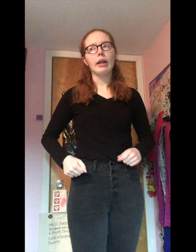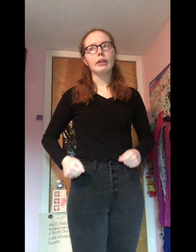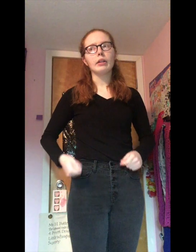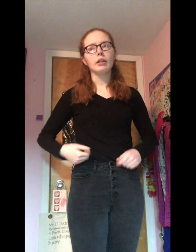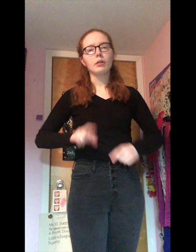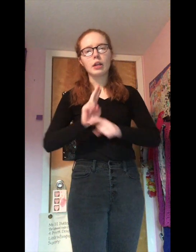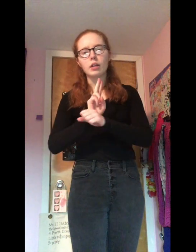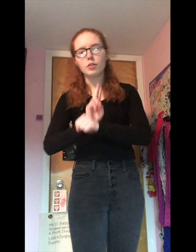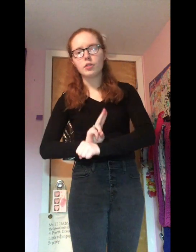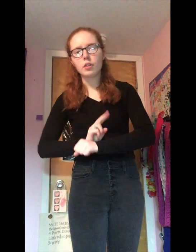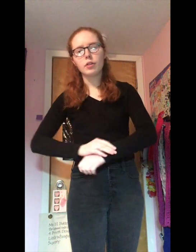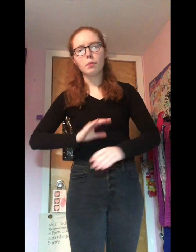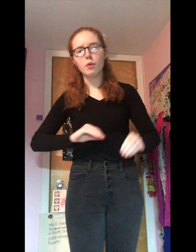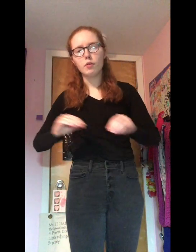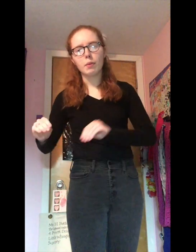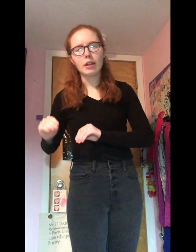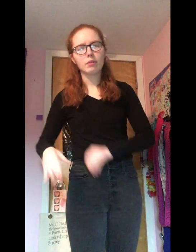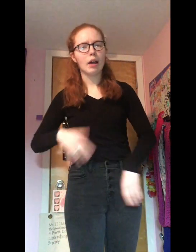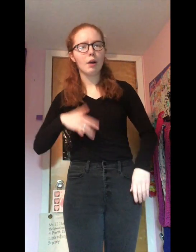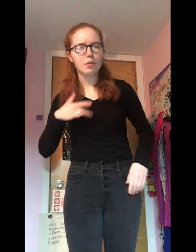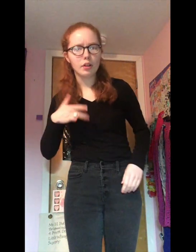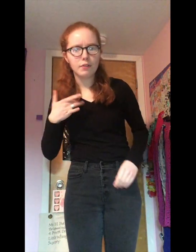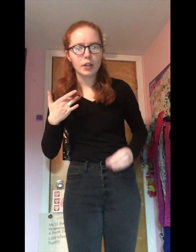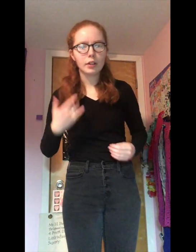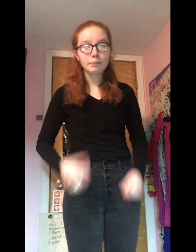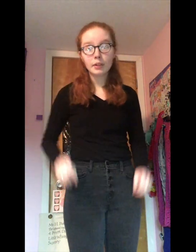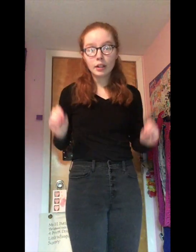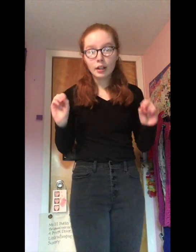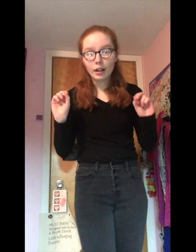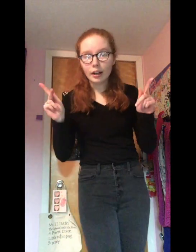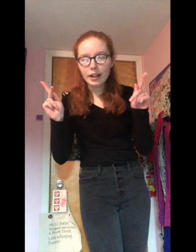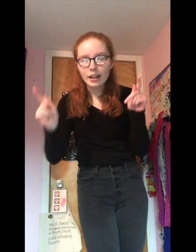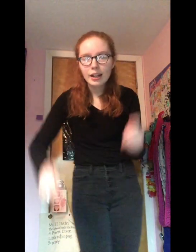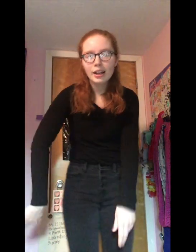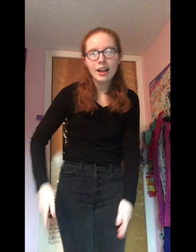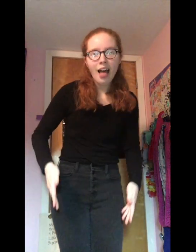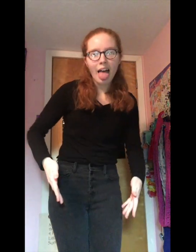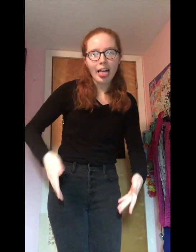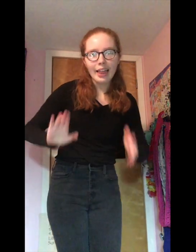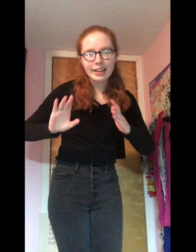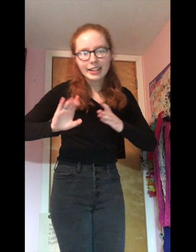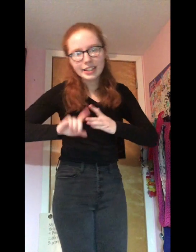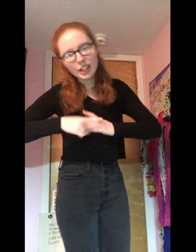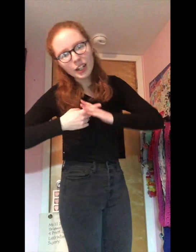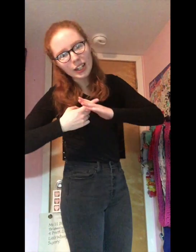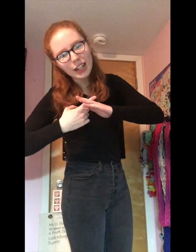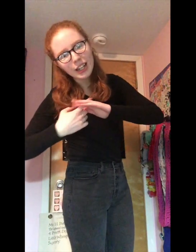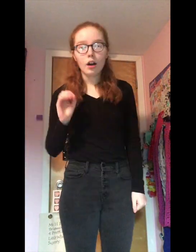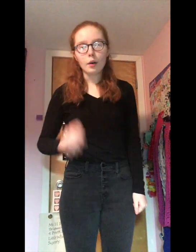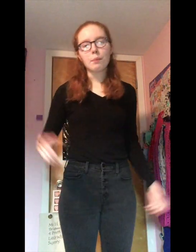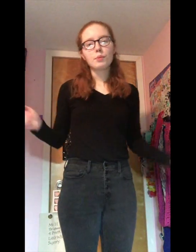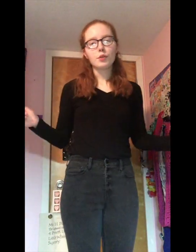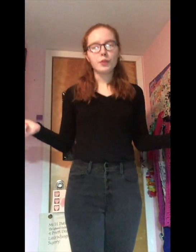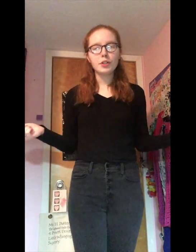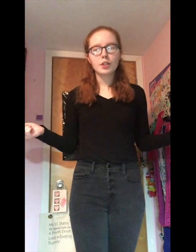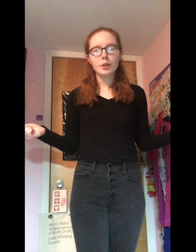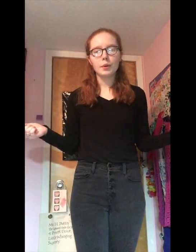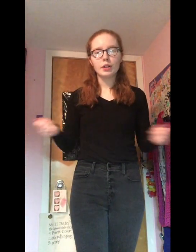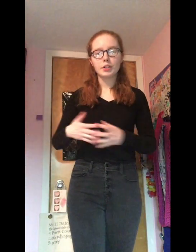and get used to the movement and how it's going to feel. Alright, let's get started. Okay, so first we're going to start